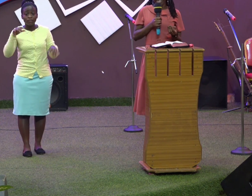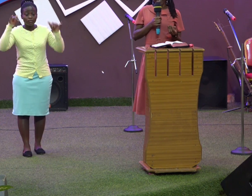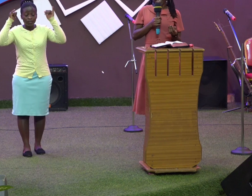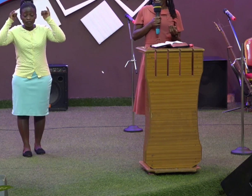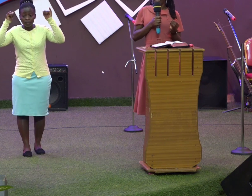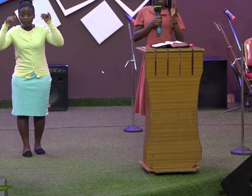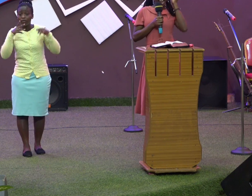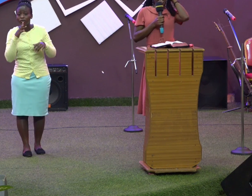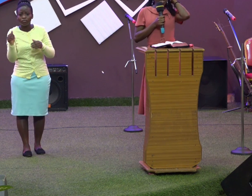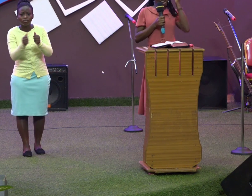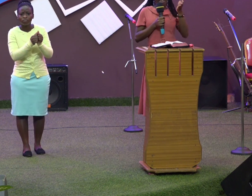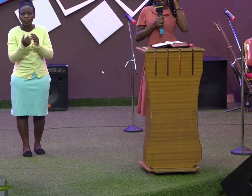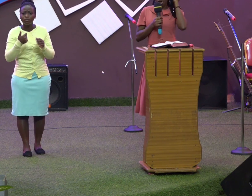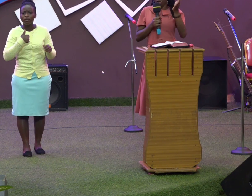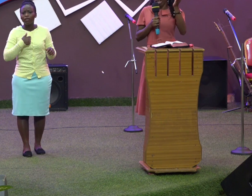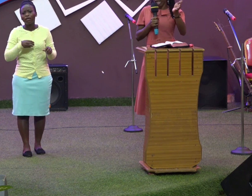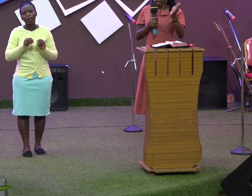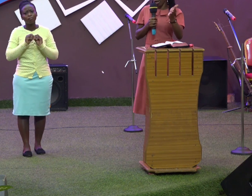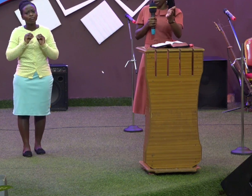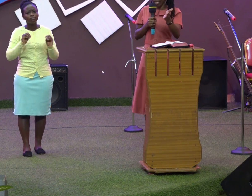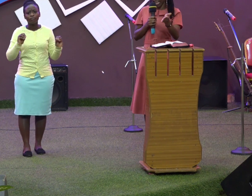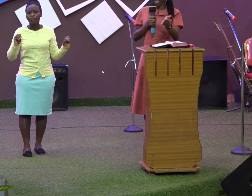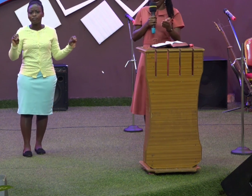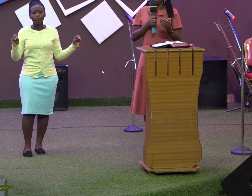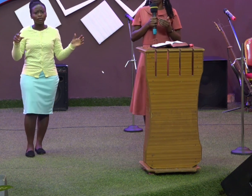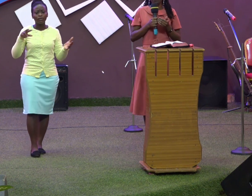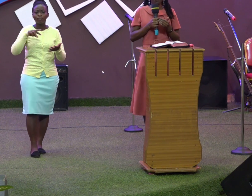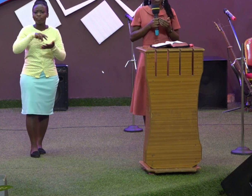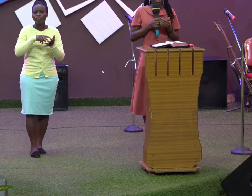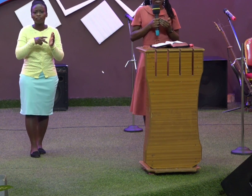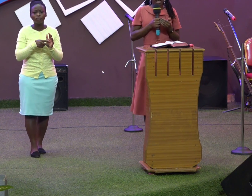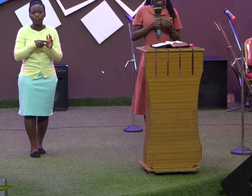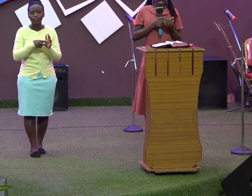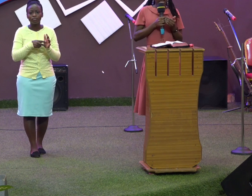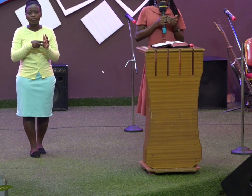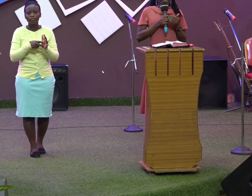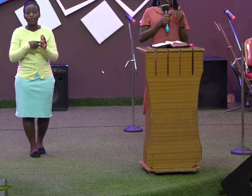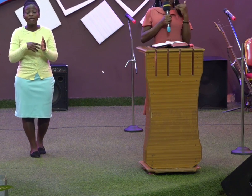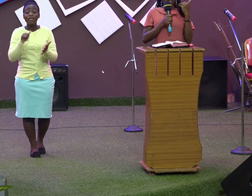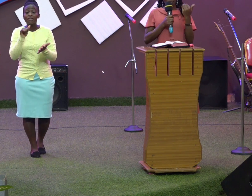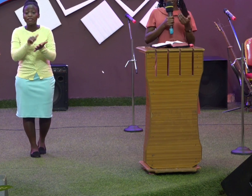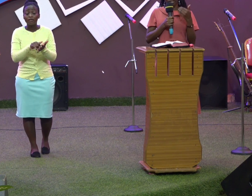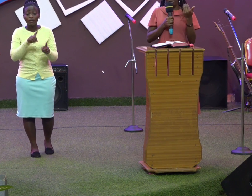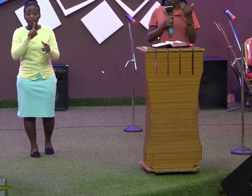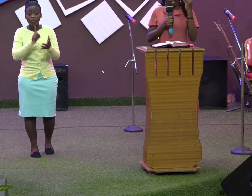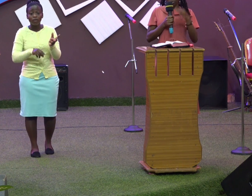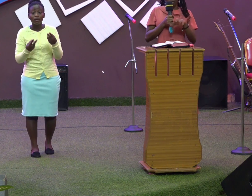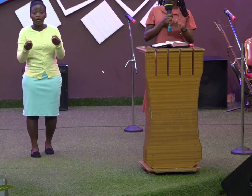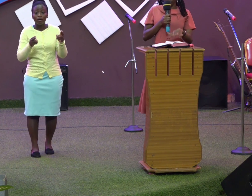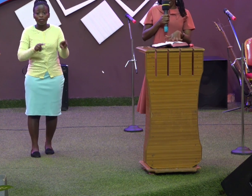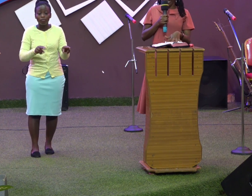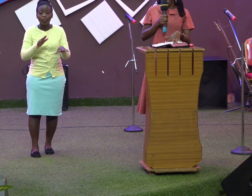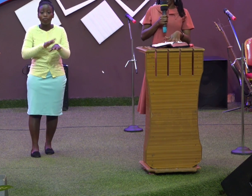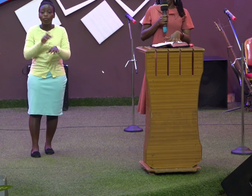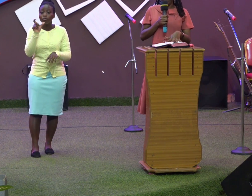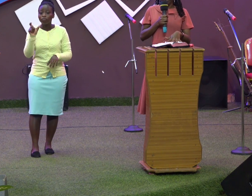me. No, they're contradictory to each other. That's what happens to someone when the spirit